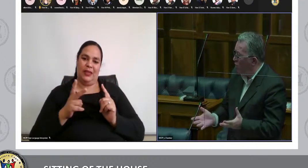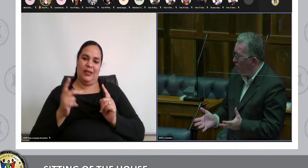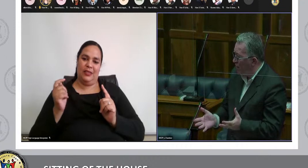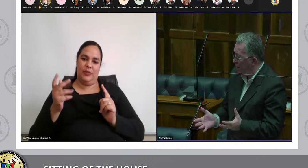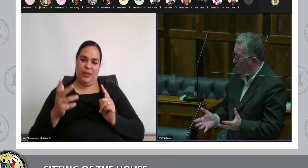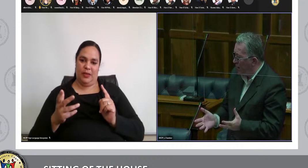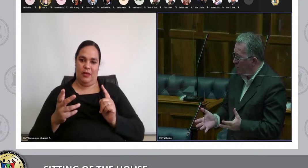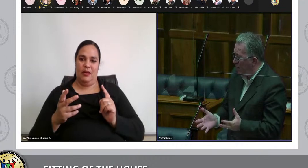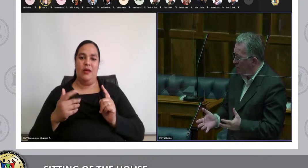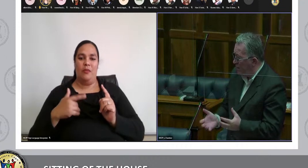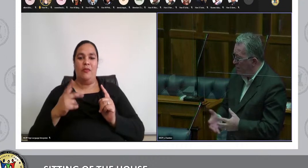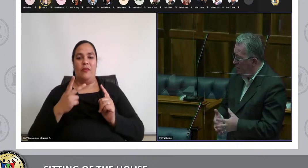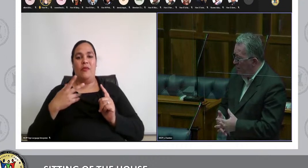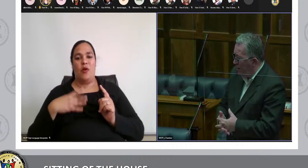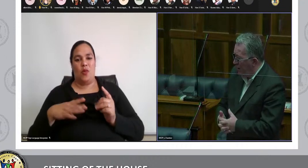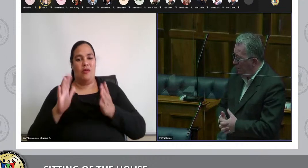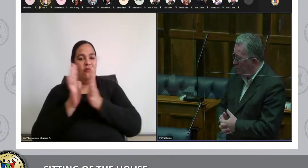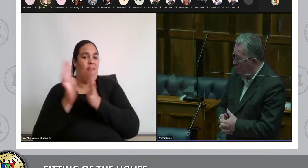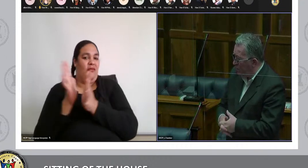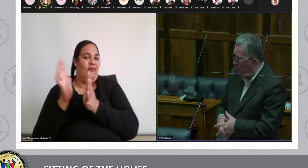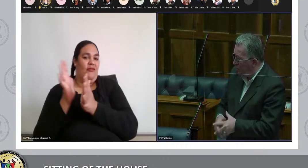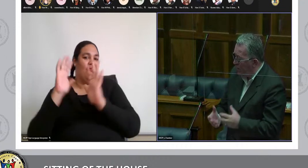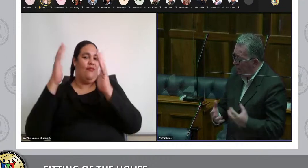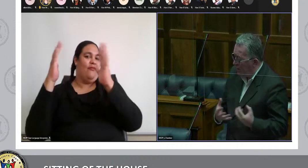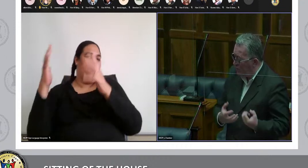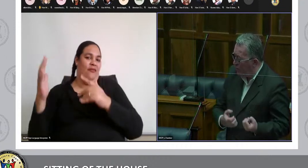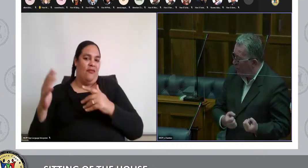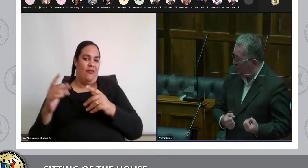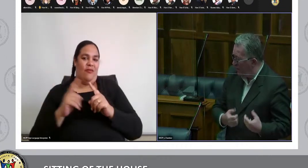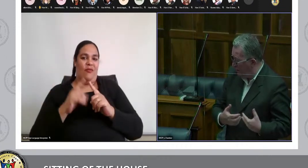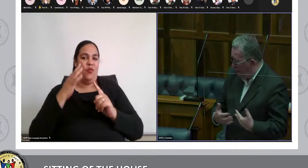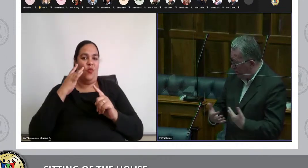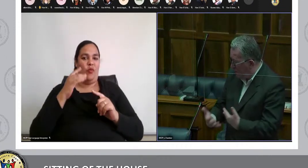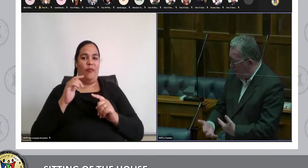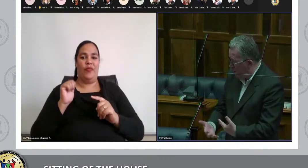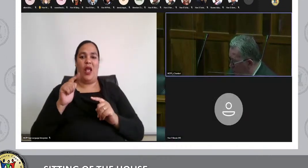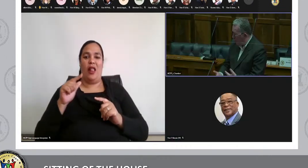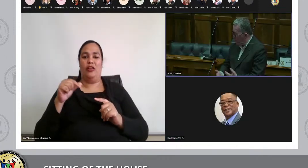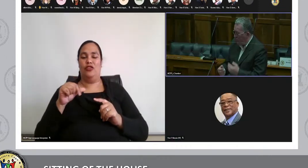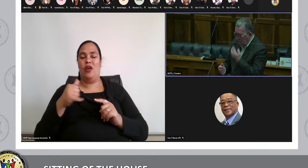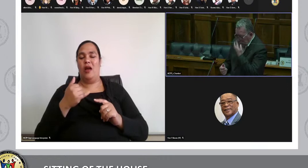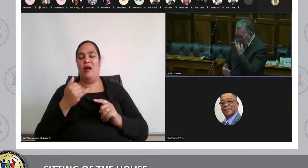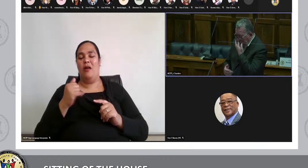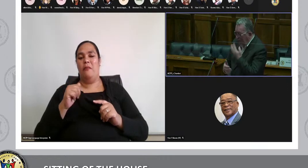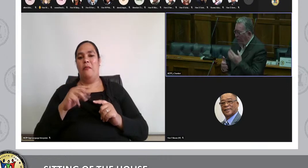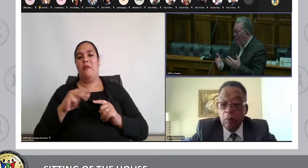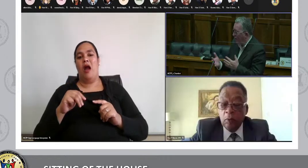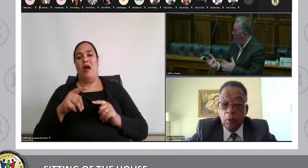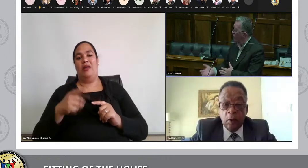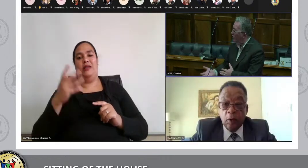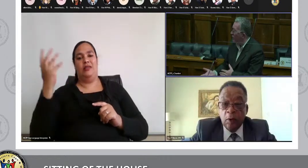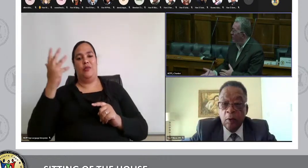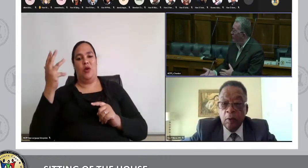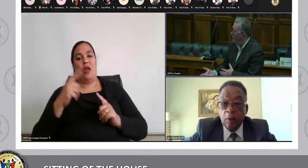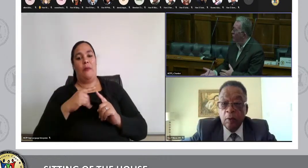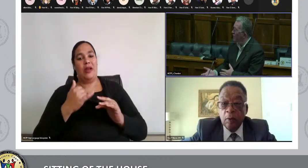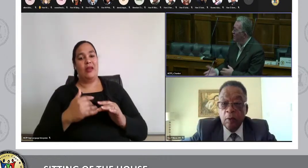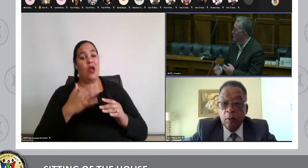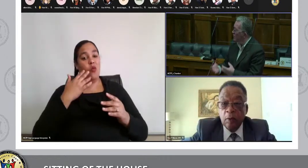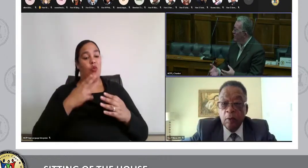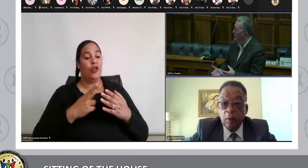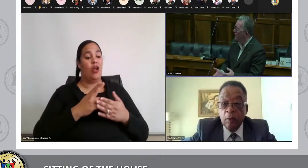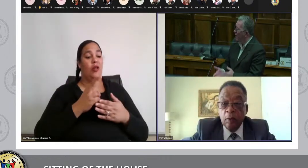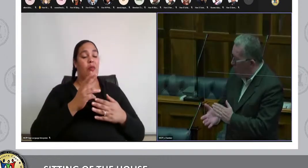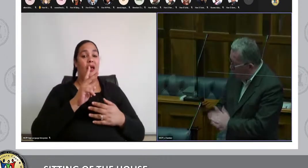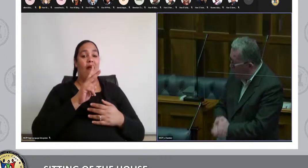Because I would also like to clap my hands, especially when Al Jamaa had spoken, and now when Honourable Member Vin